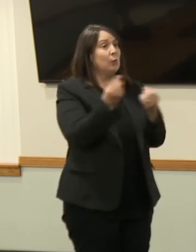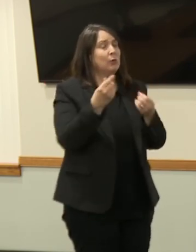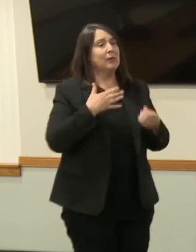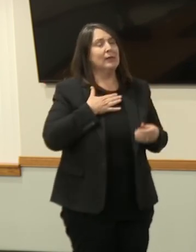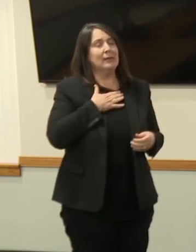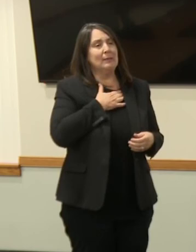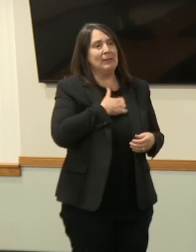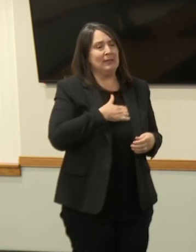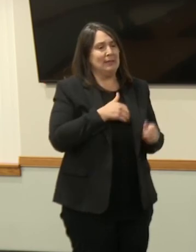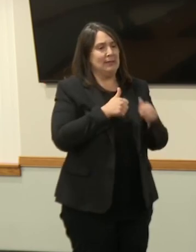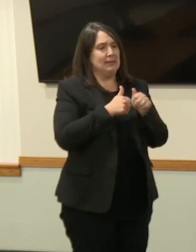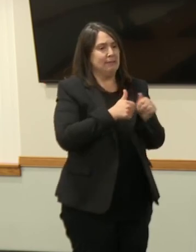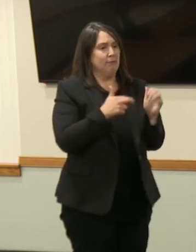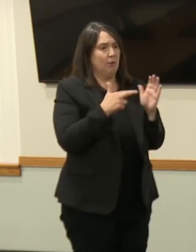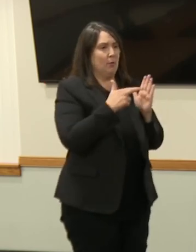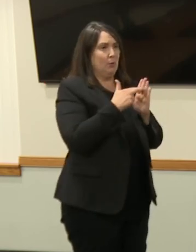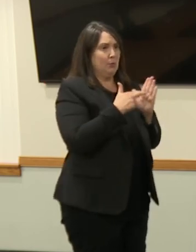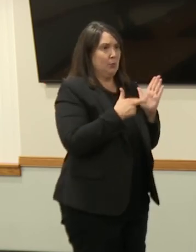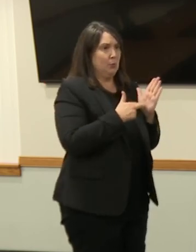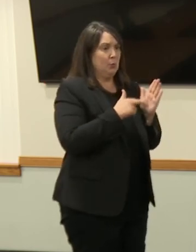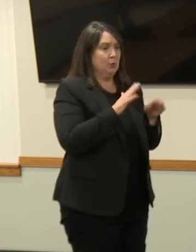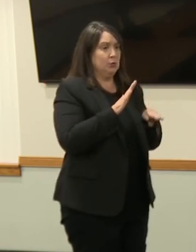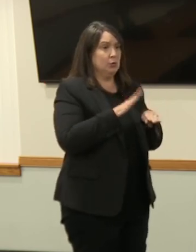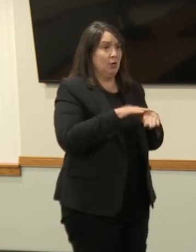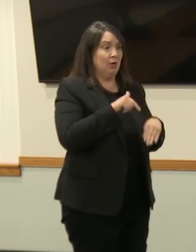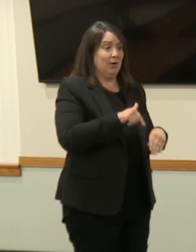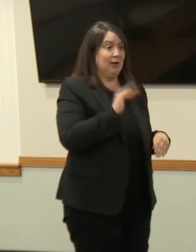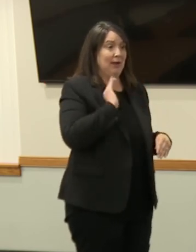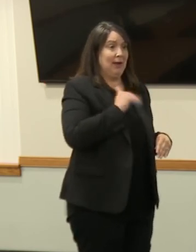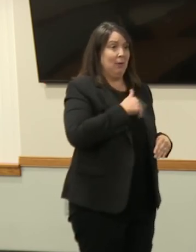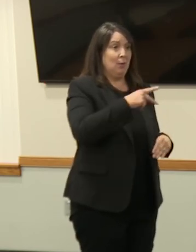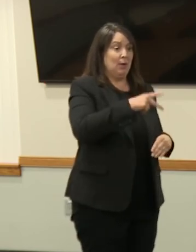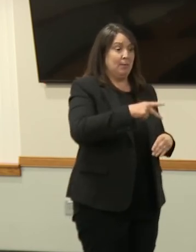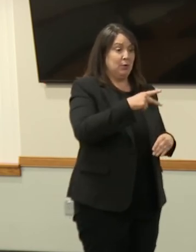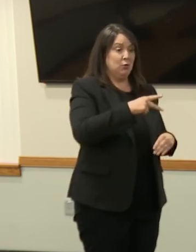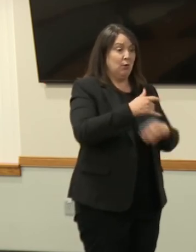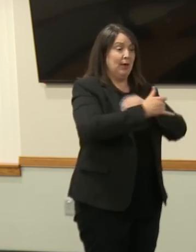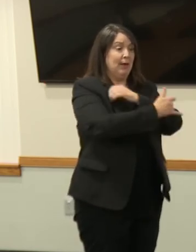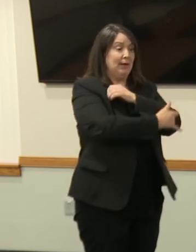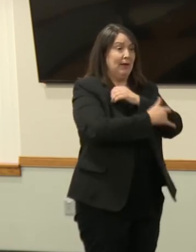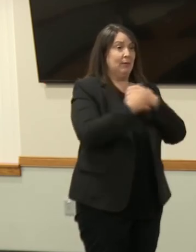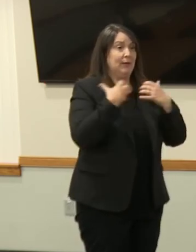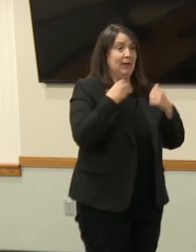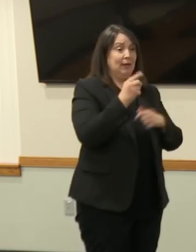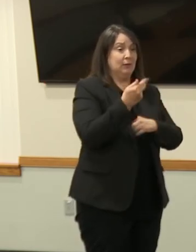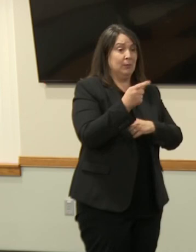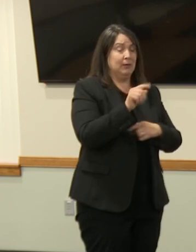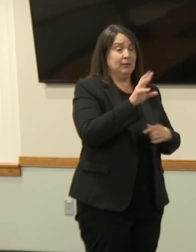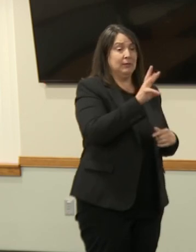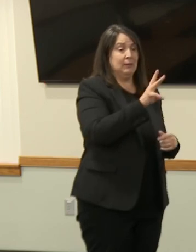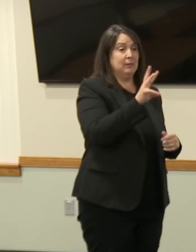guidance that's been provided on not only the website of the Peoria City County Health Department at